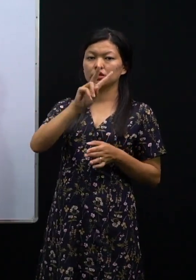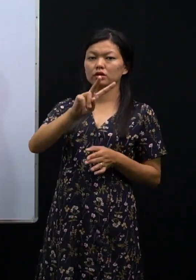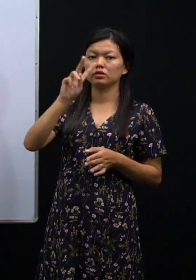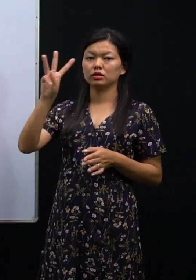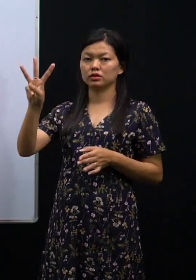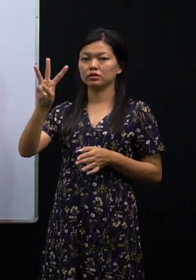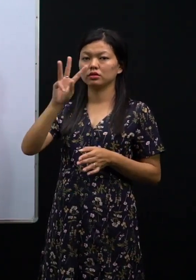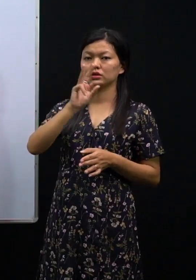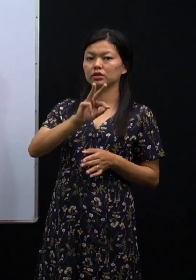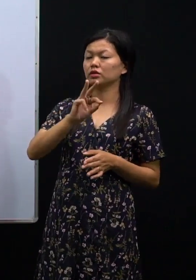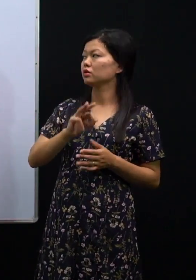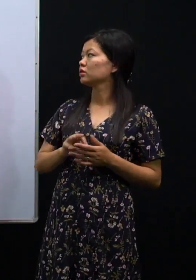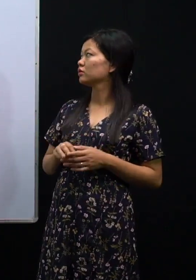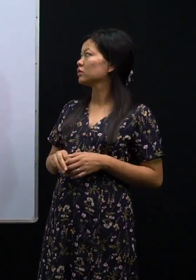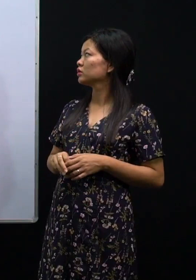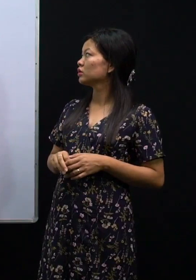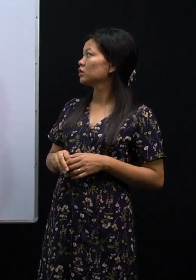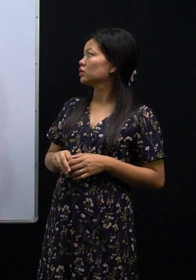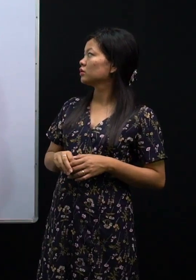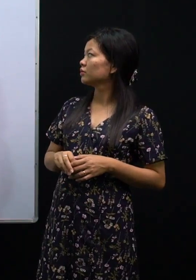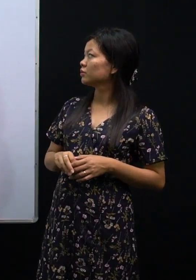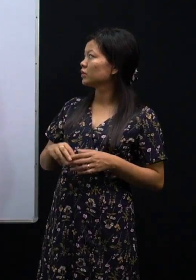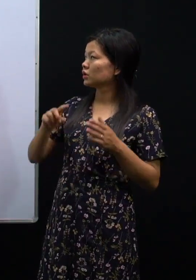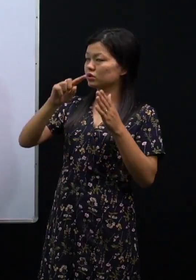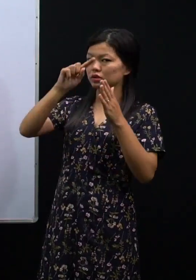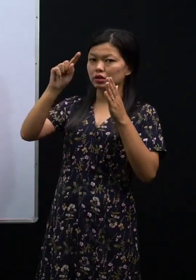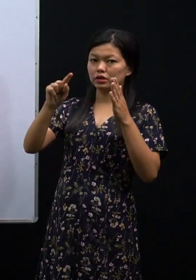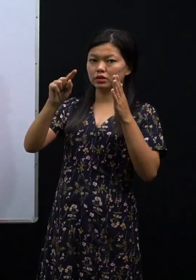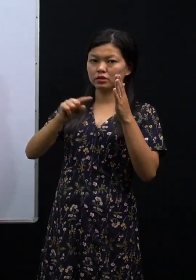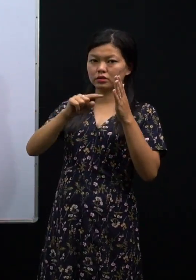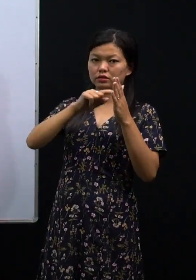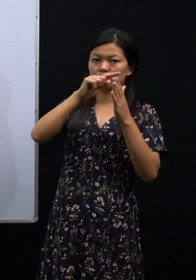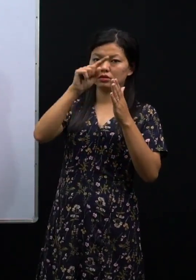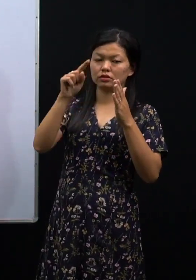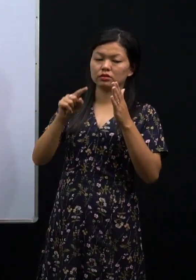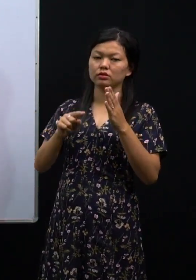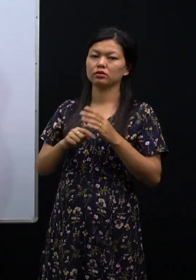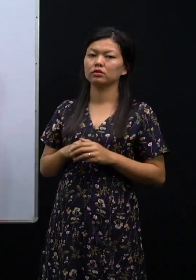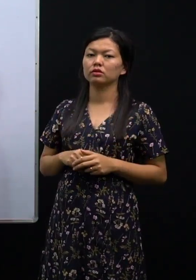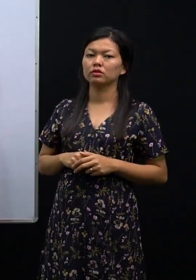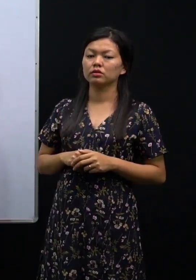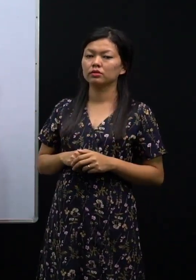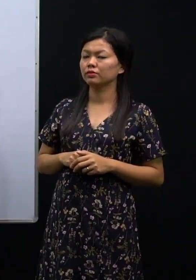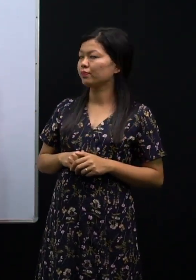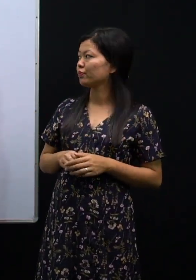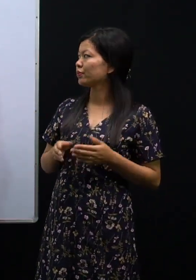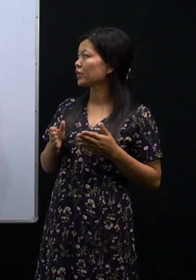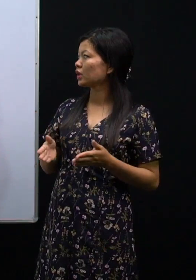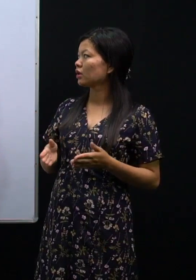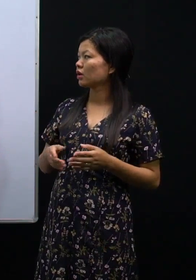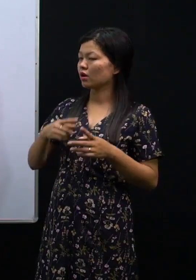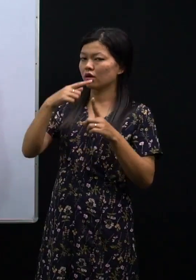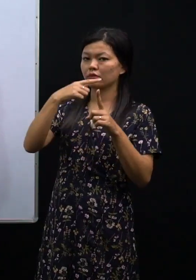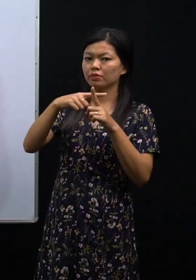order, no? 1, 2, 3. If I write here, first into second, second into third, then third into first. Cyclic order. So now